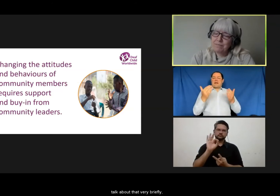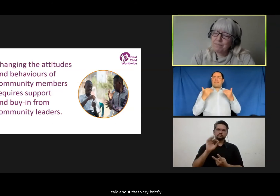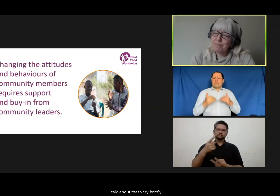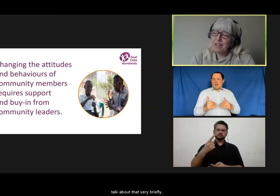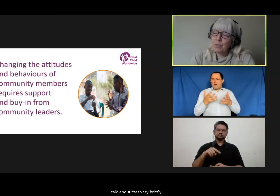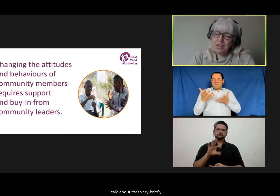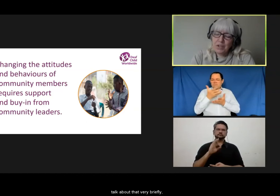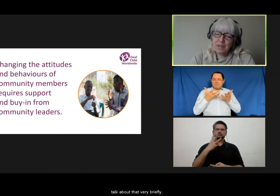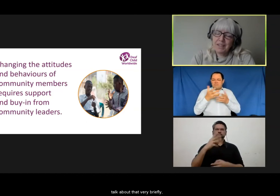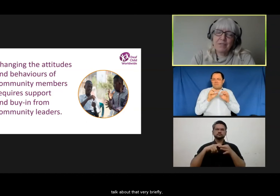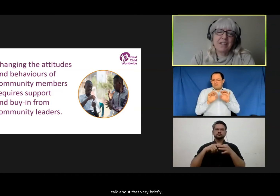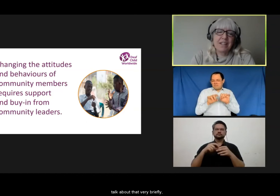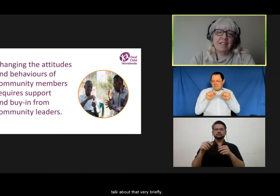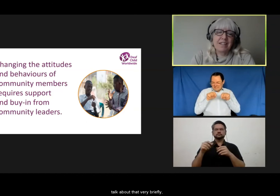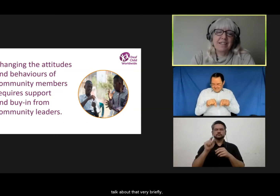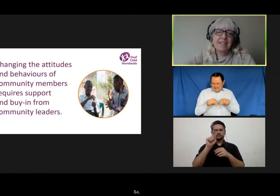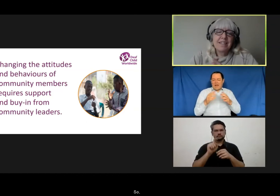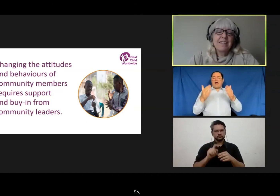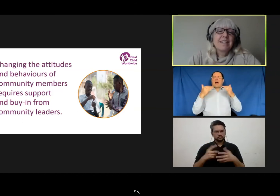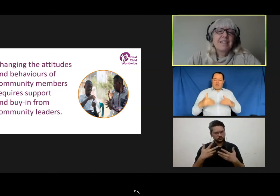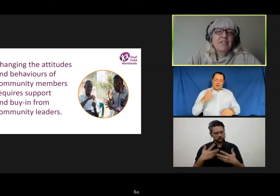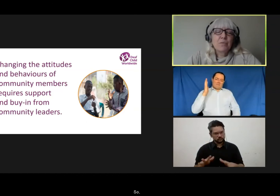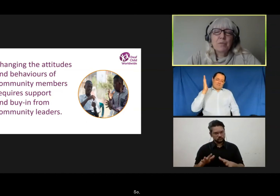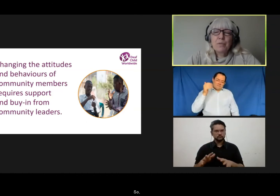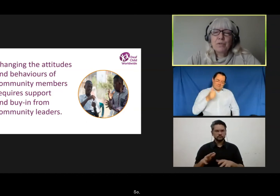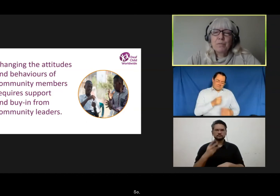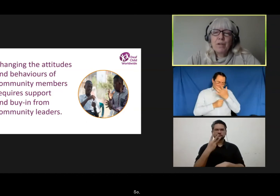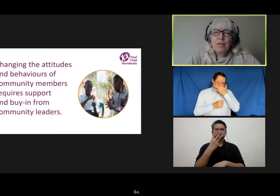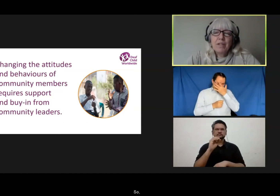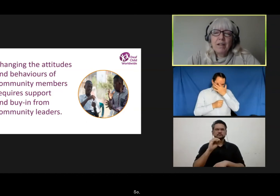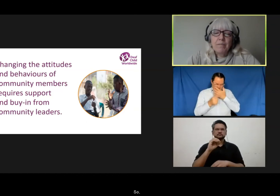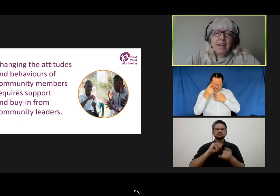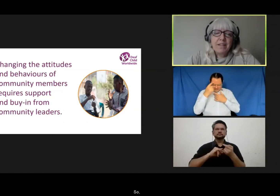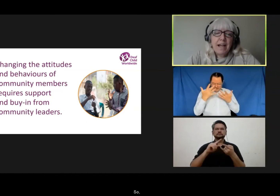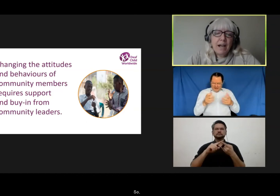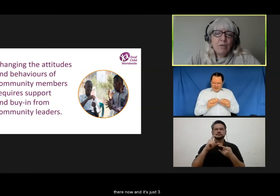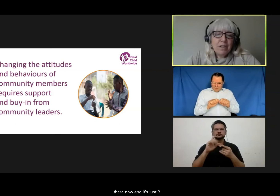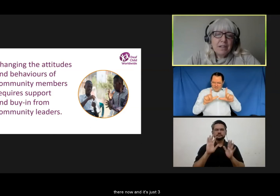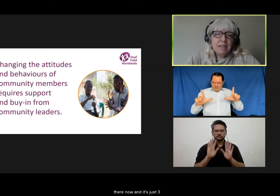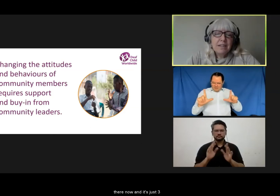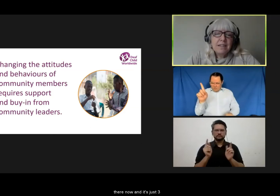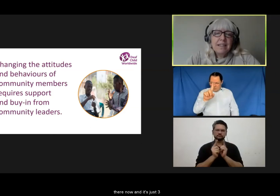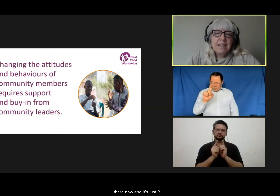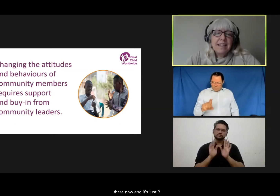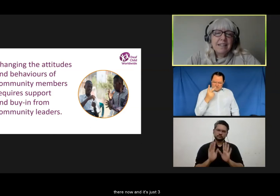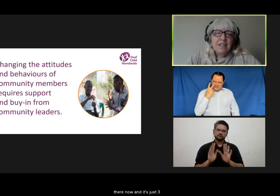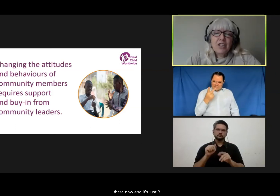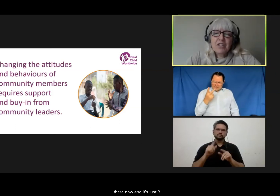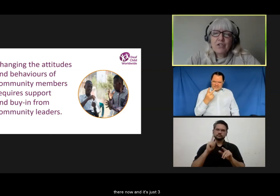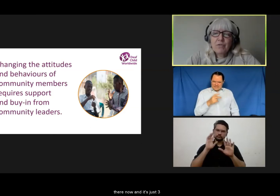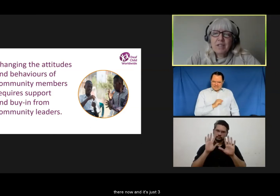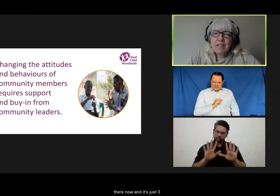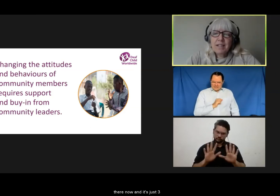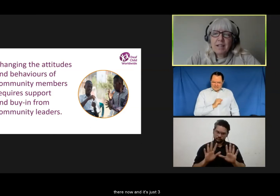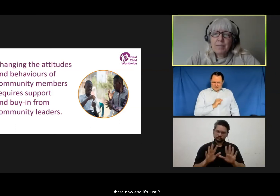briefly once we get the results. So I think we'll put the poll up there now, and it's